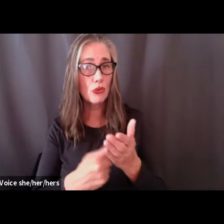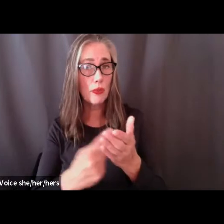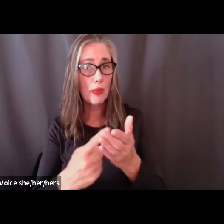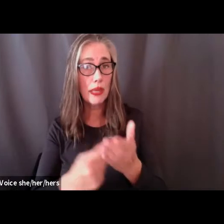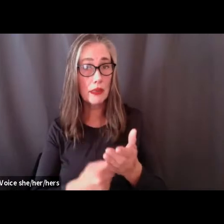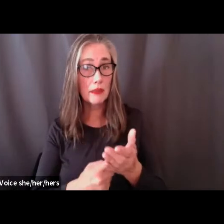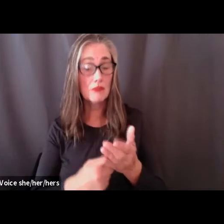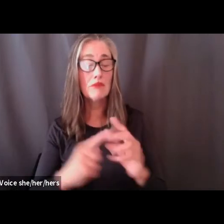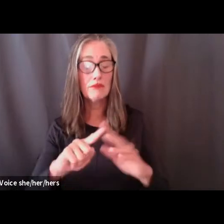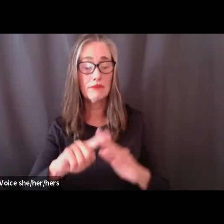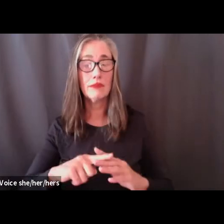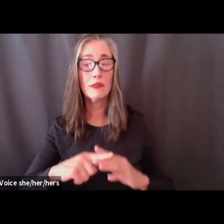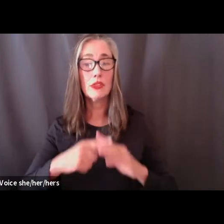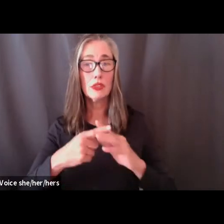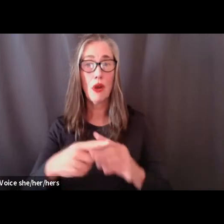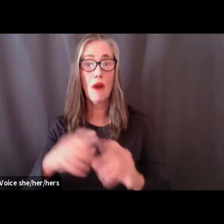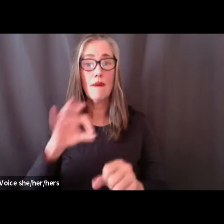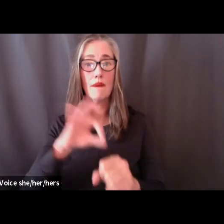vote.